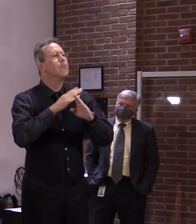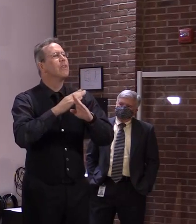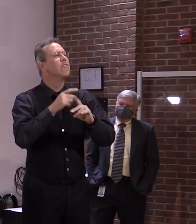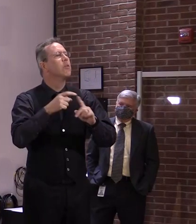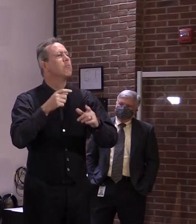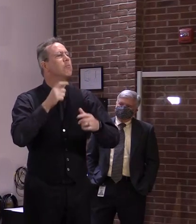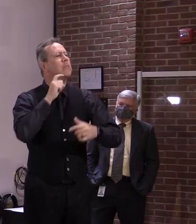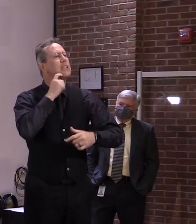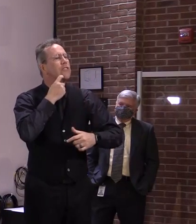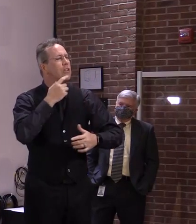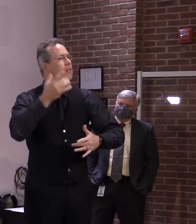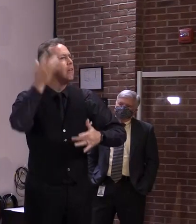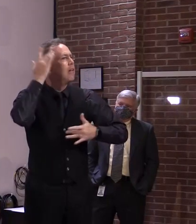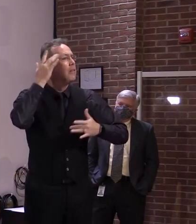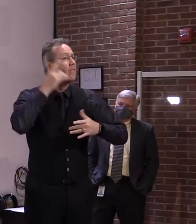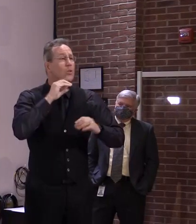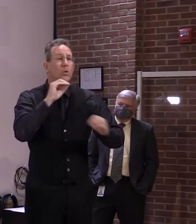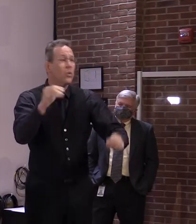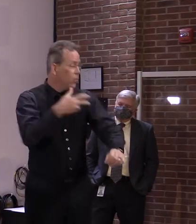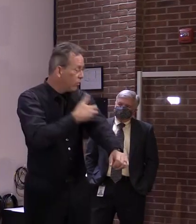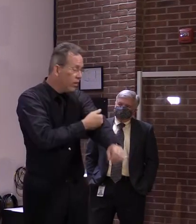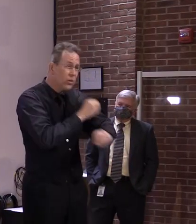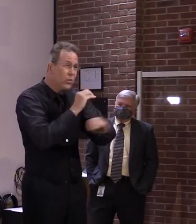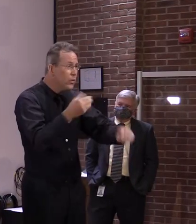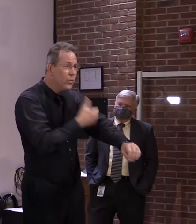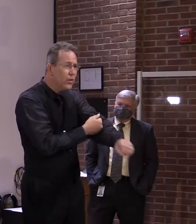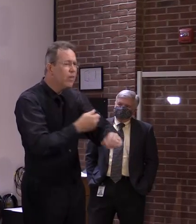whether that be hospitalization, whether that be death.